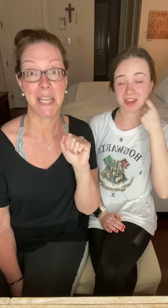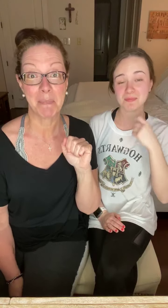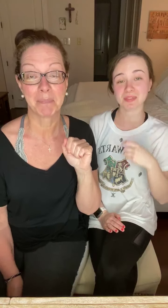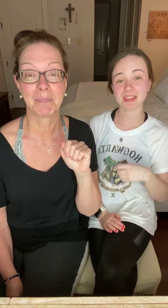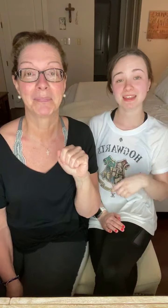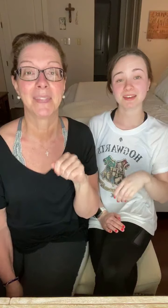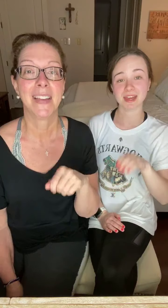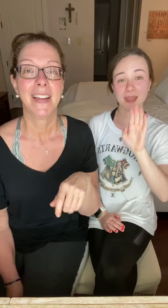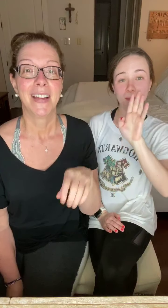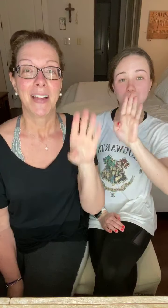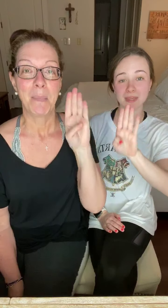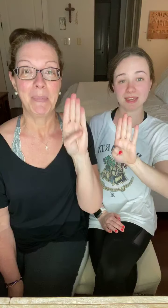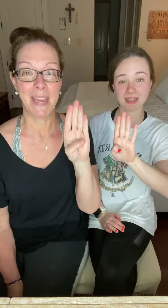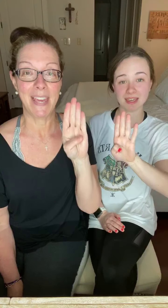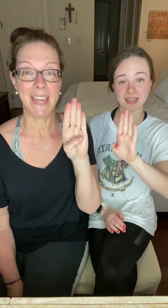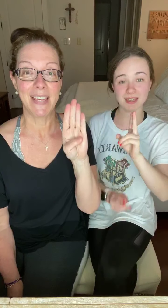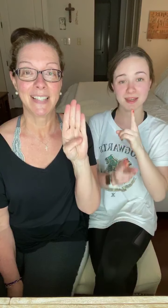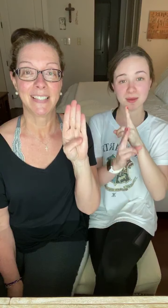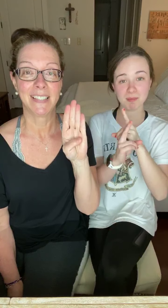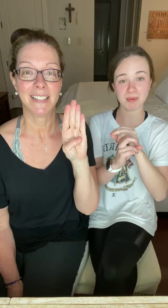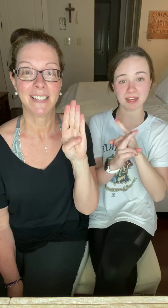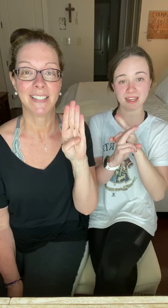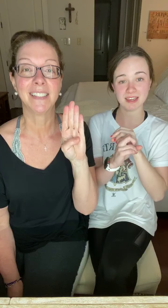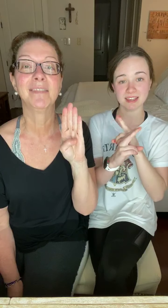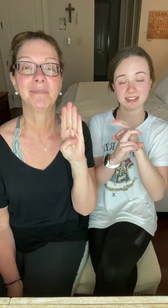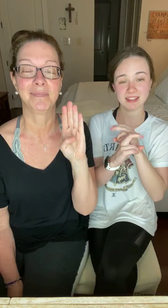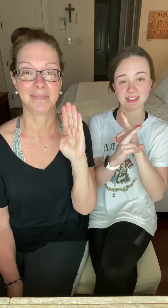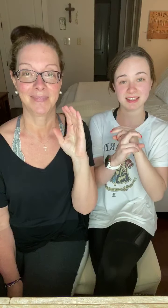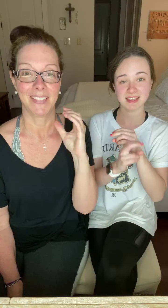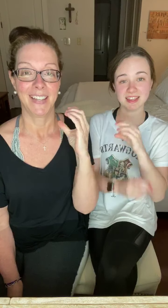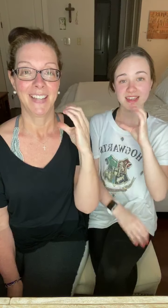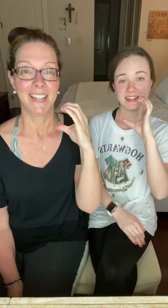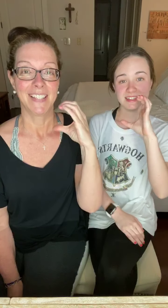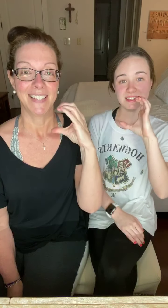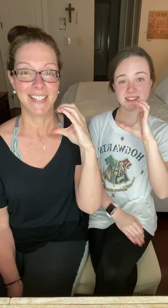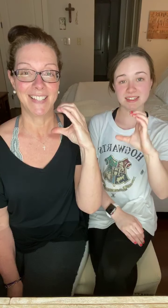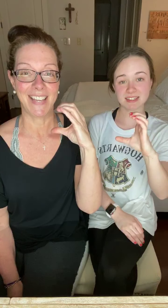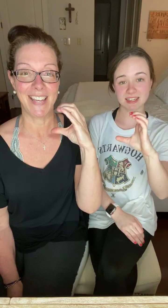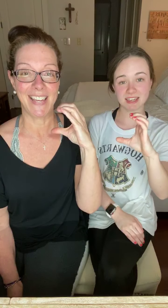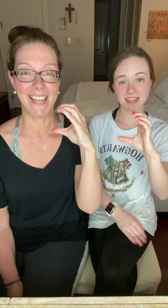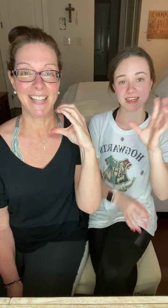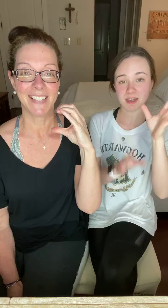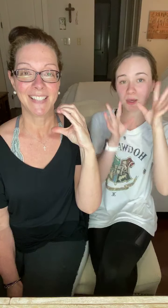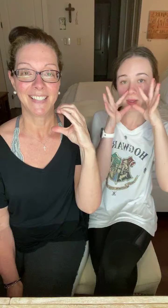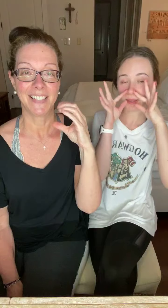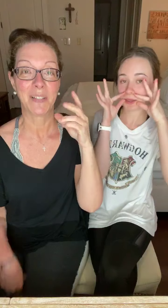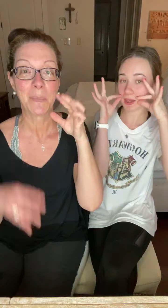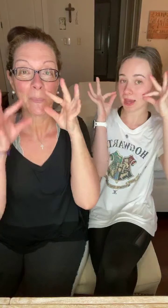Fancy. Okay. B. B. Bunny. C. Cat.